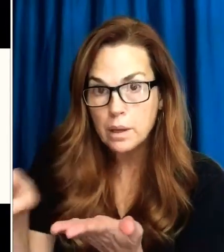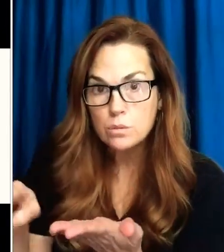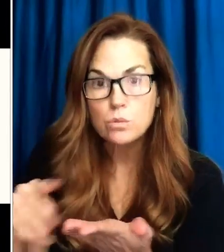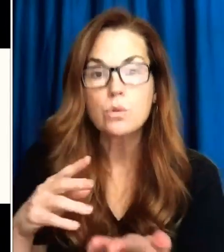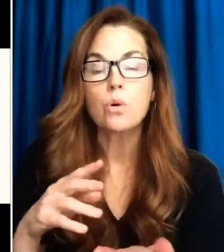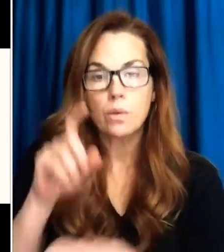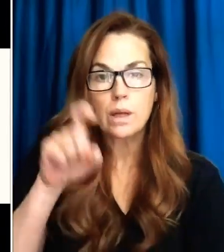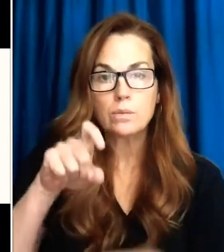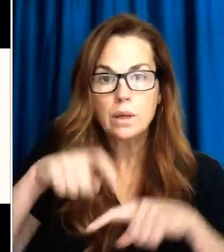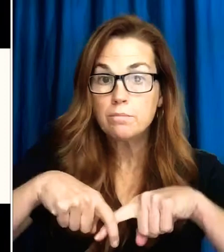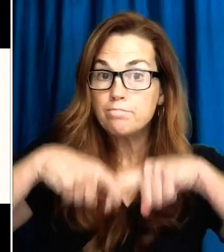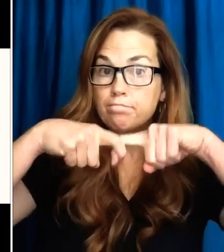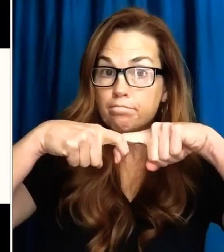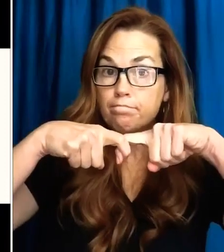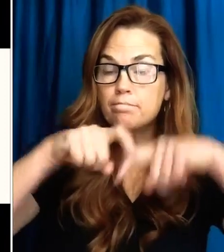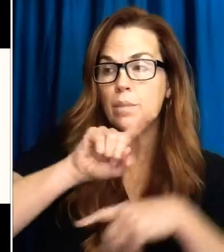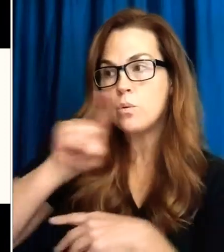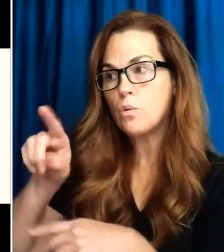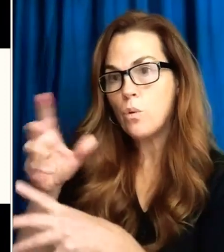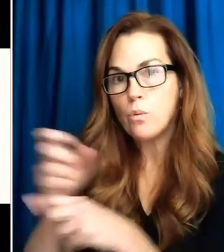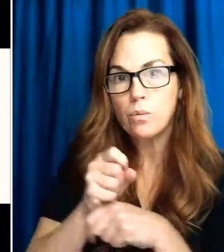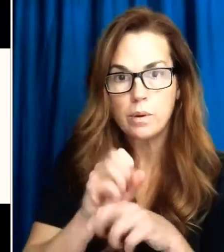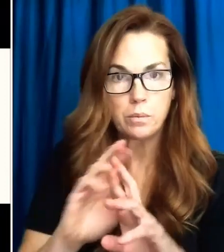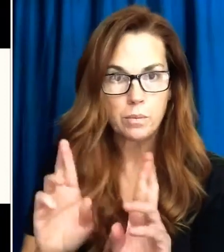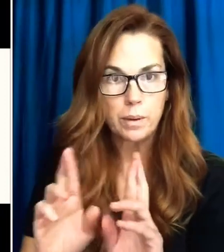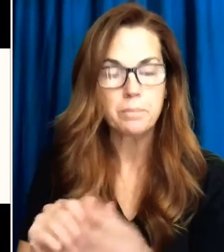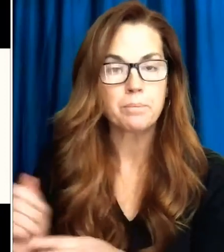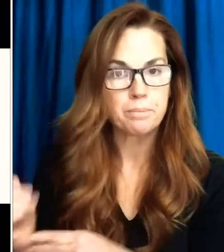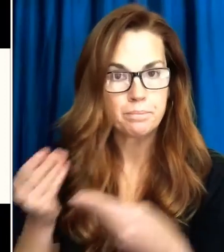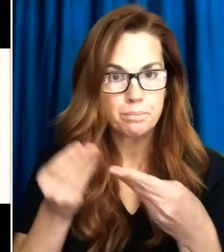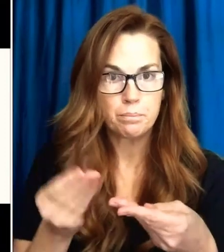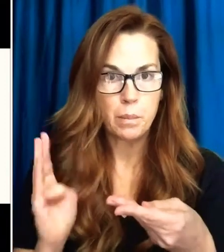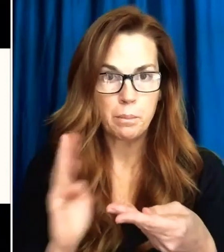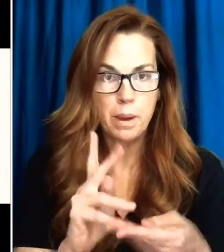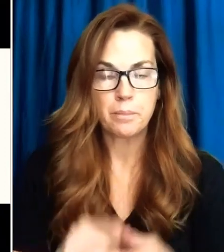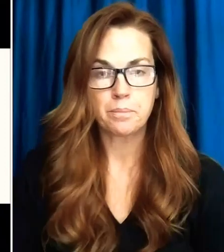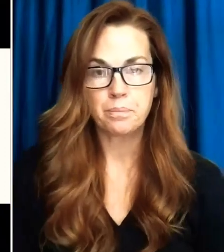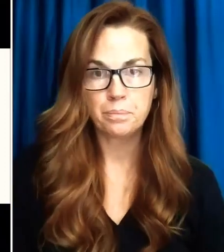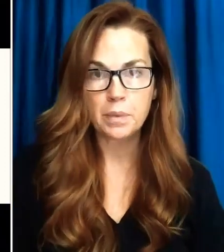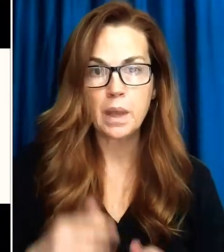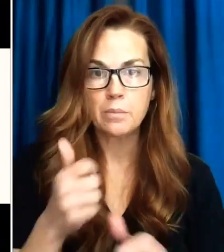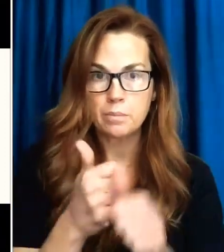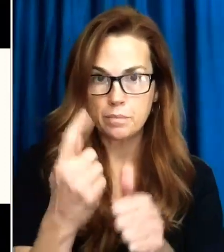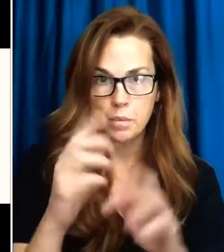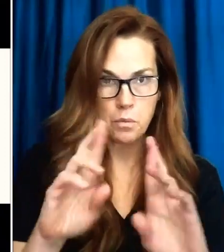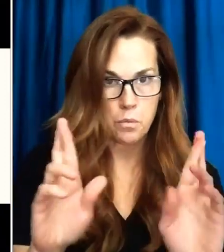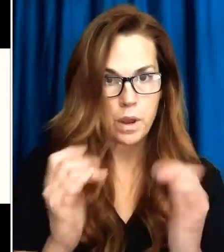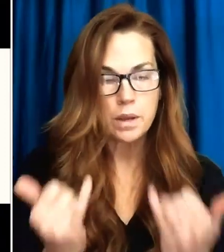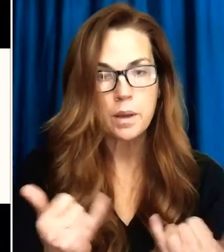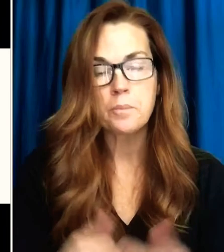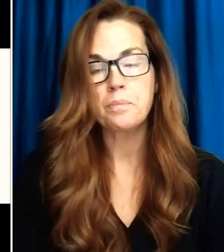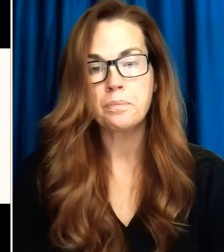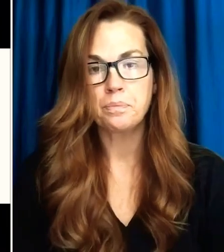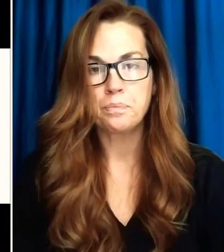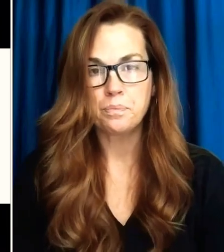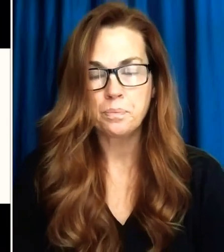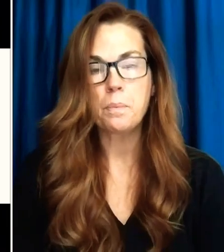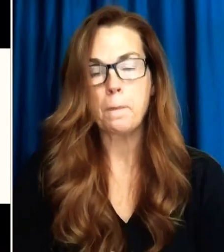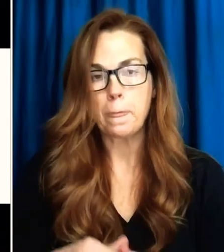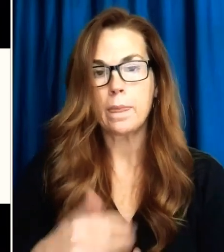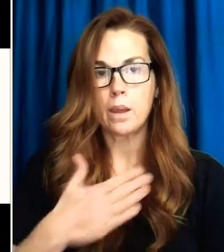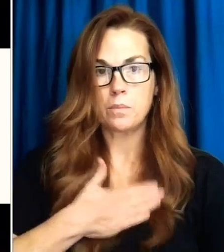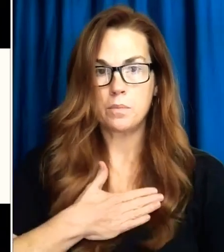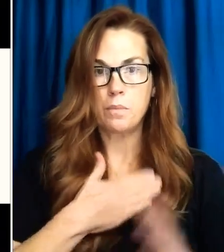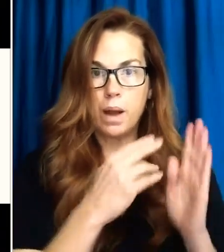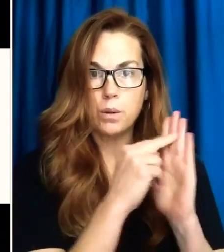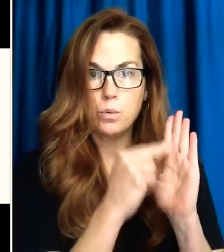what I need you to copy down for the notes. Okay, so when I get to my next screen, I am going to have a fraction at the top of the